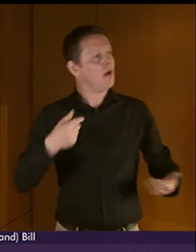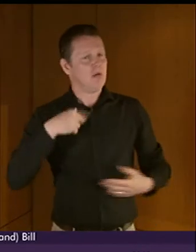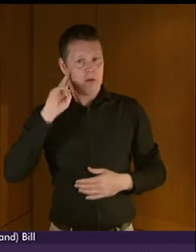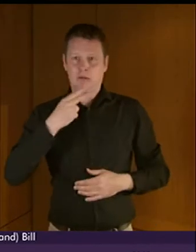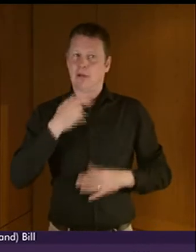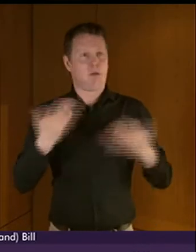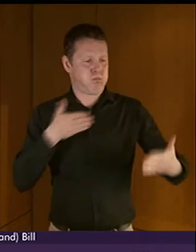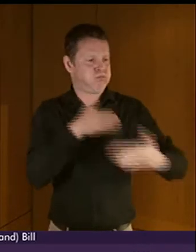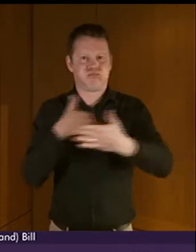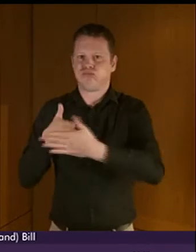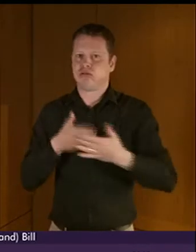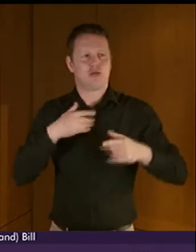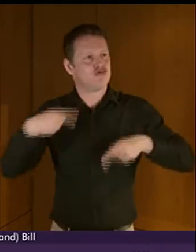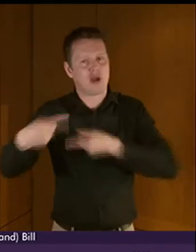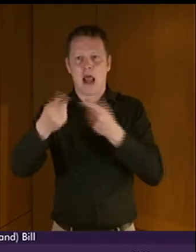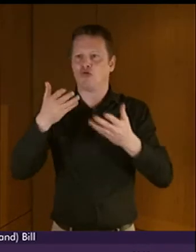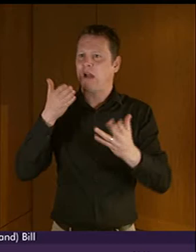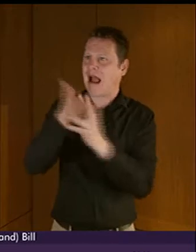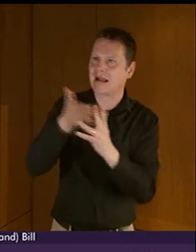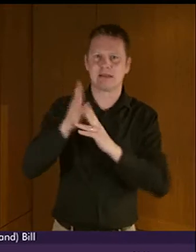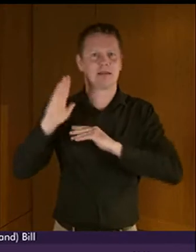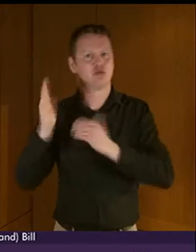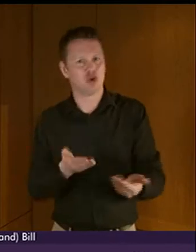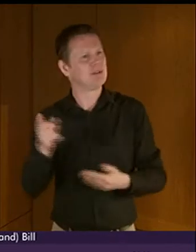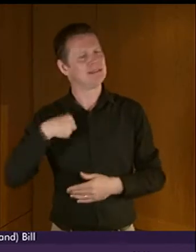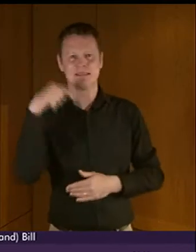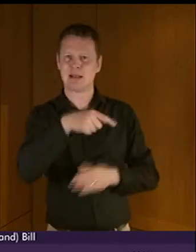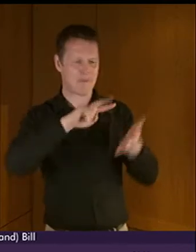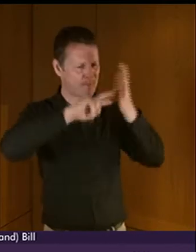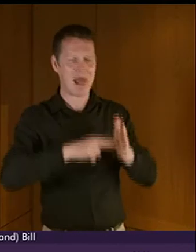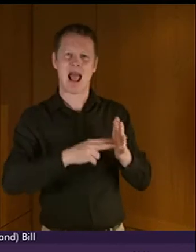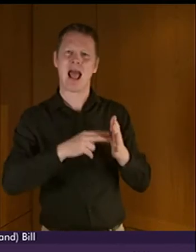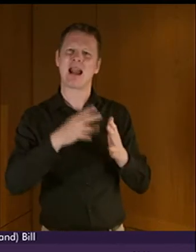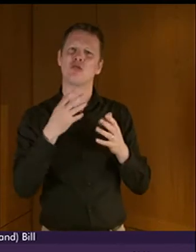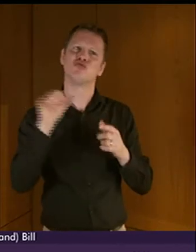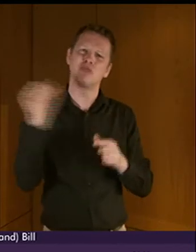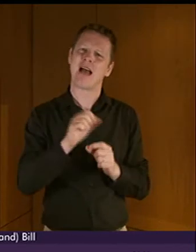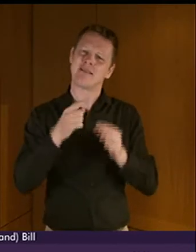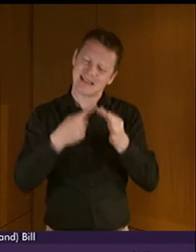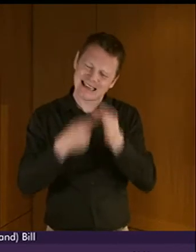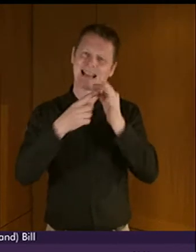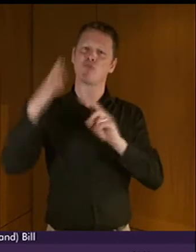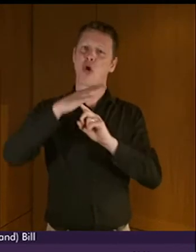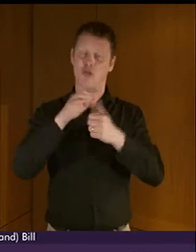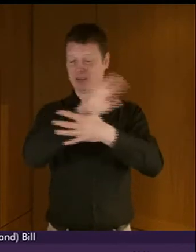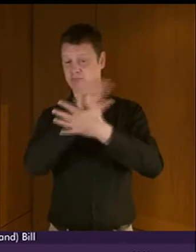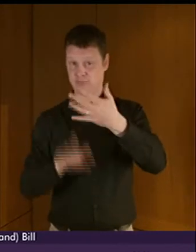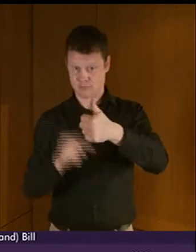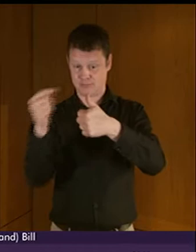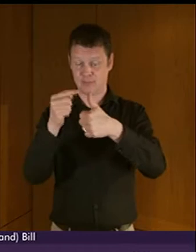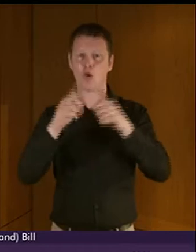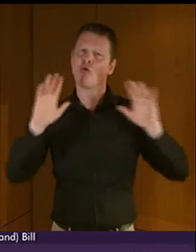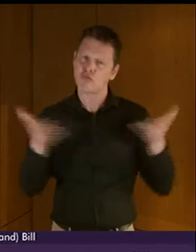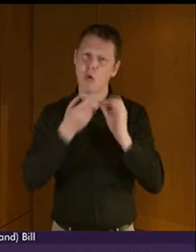when accessing services and called for BSL plans to address the following key priorities. Firstly, the promotion of BSL